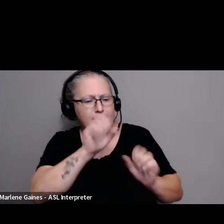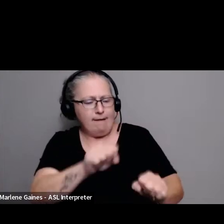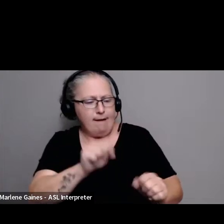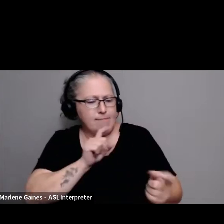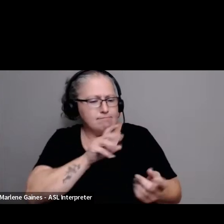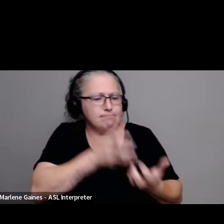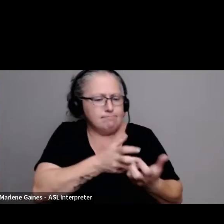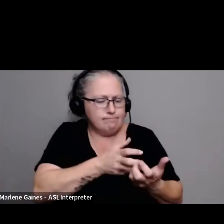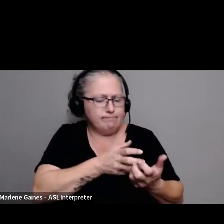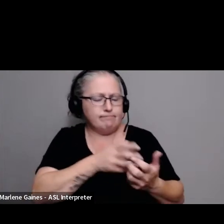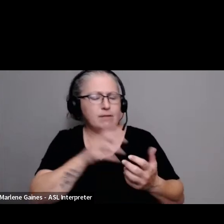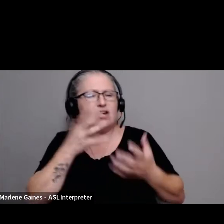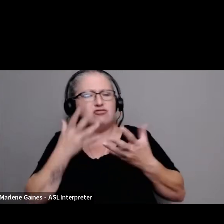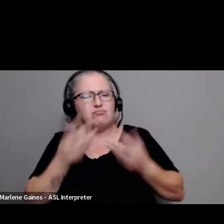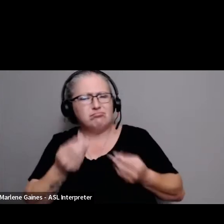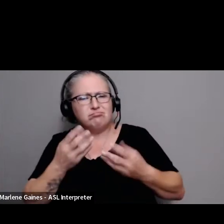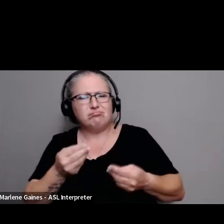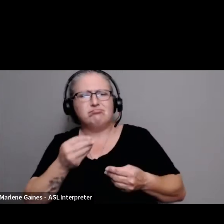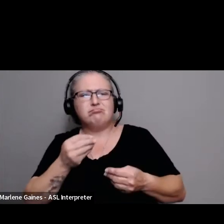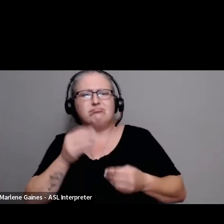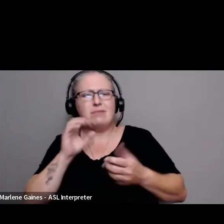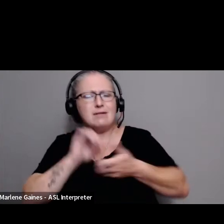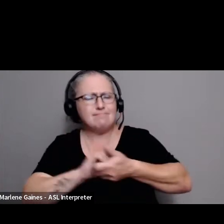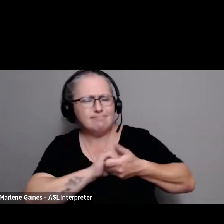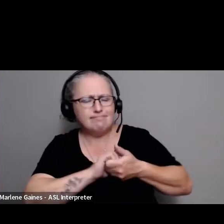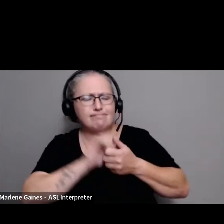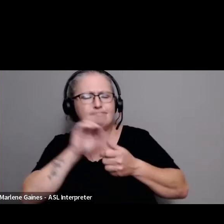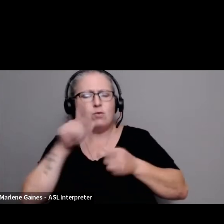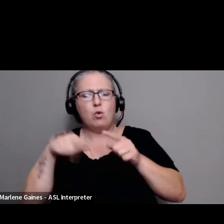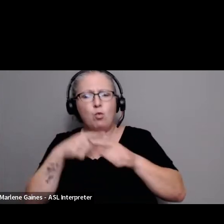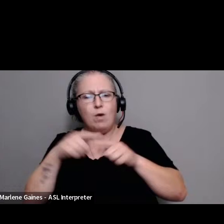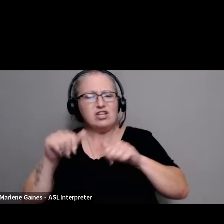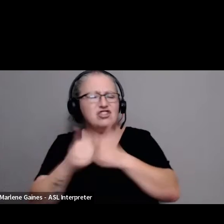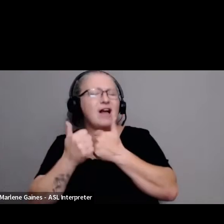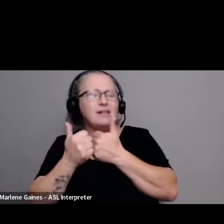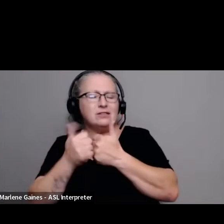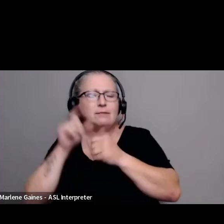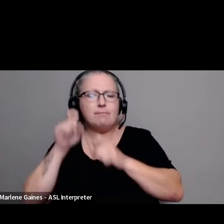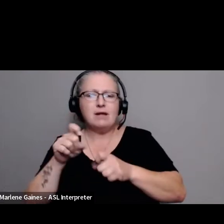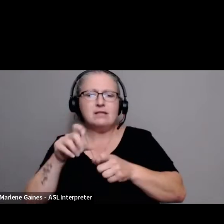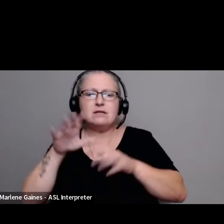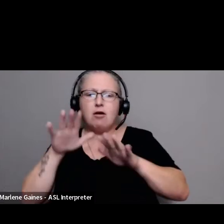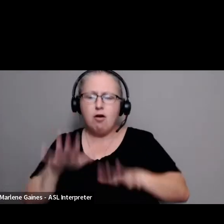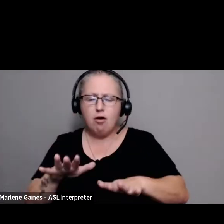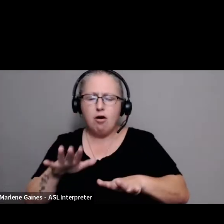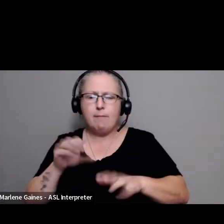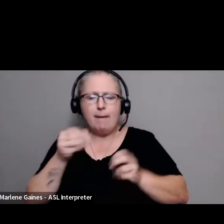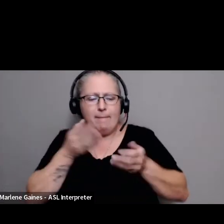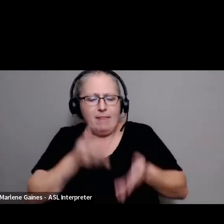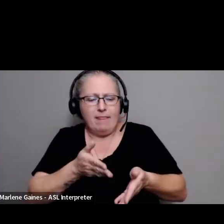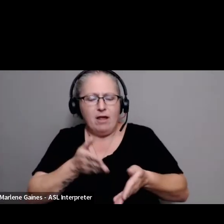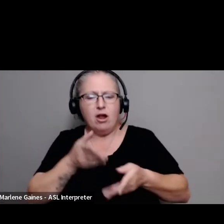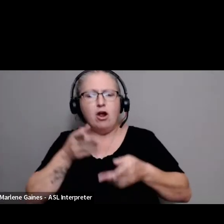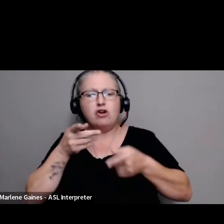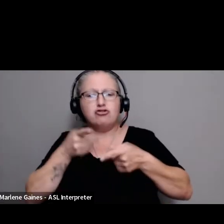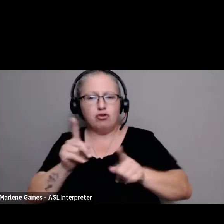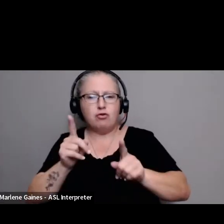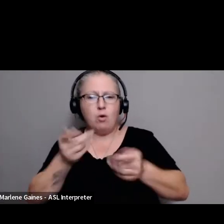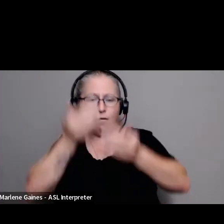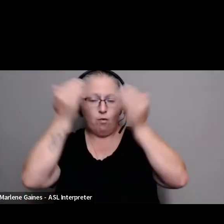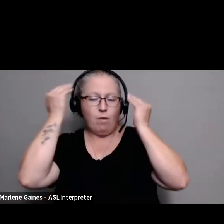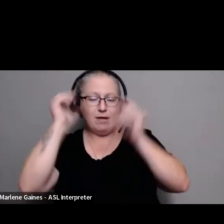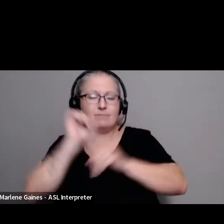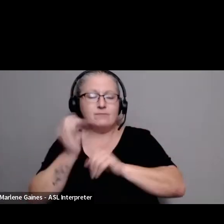and collaborative when situations feel challenging, and how to stay calm and present in the face of overwhelming